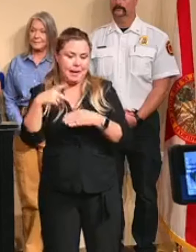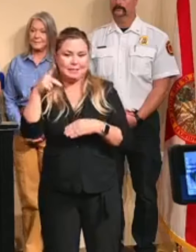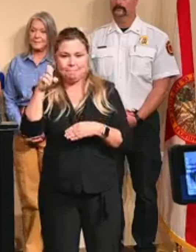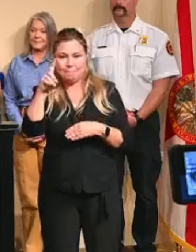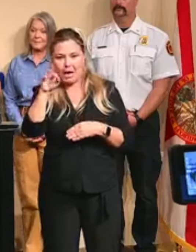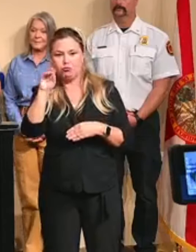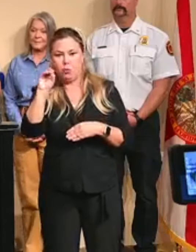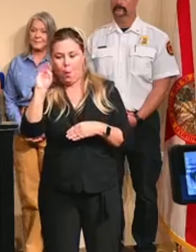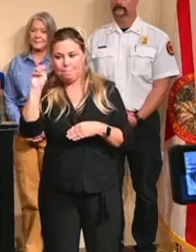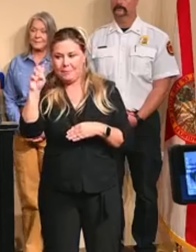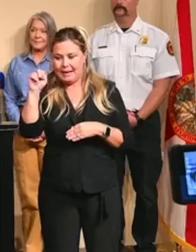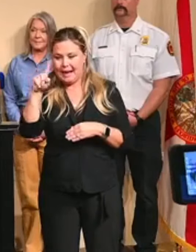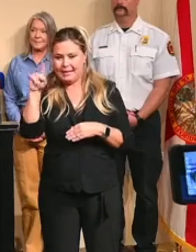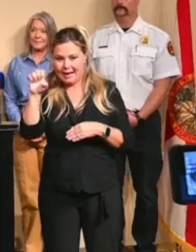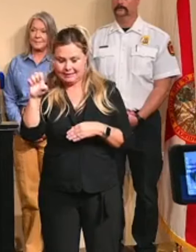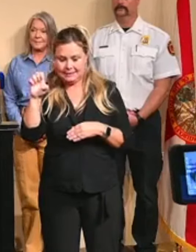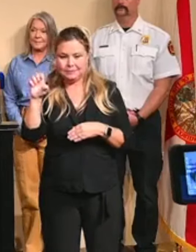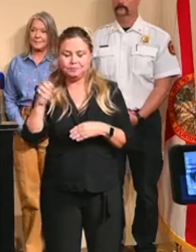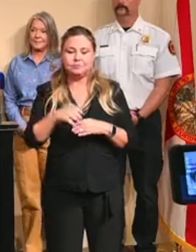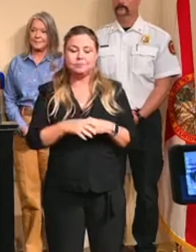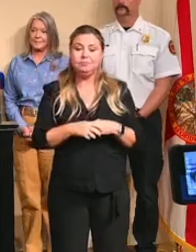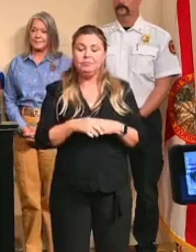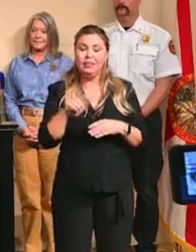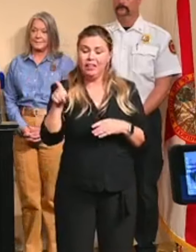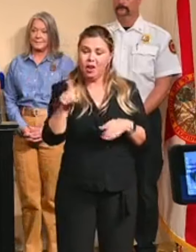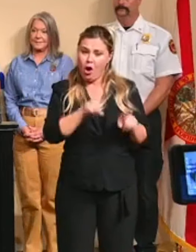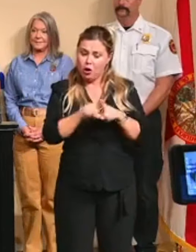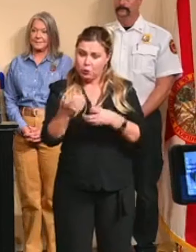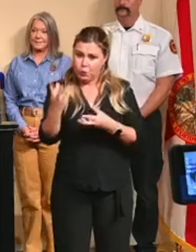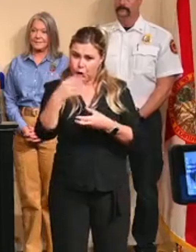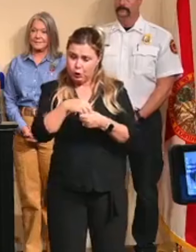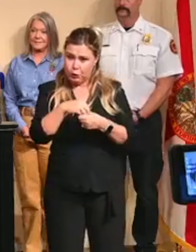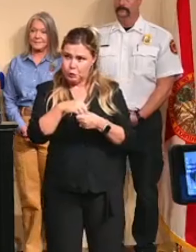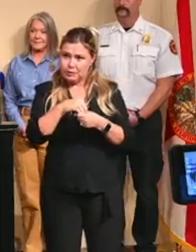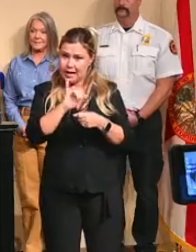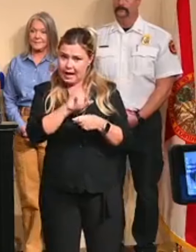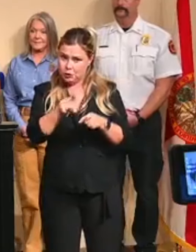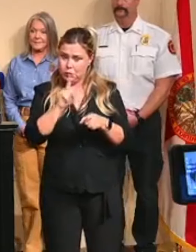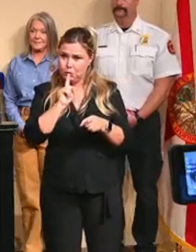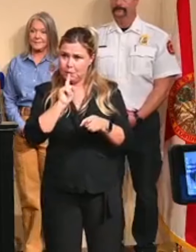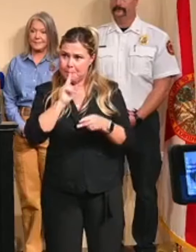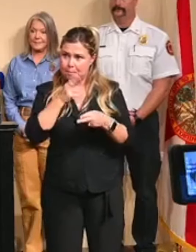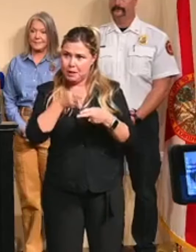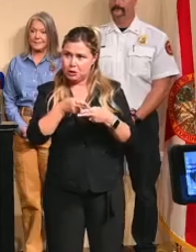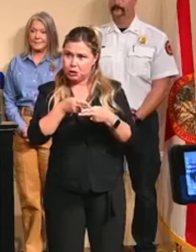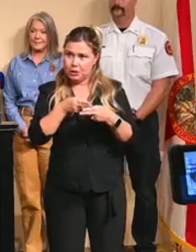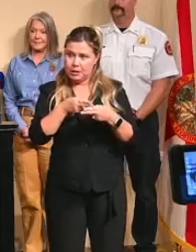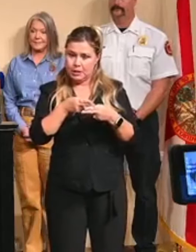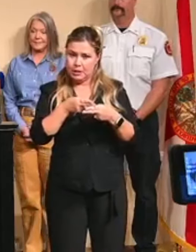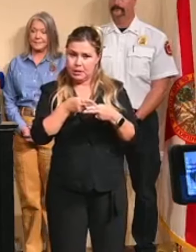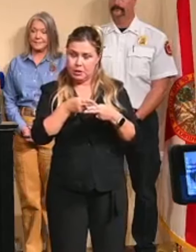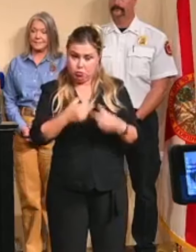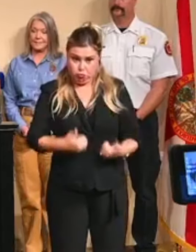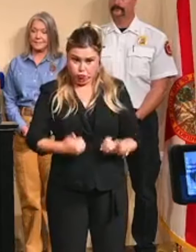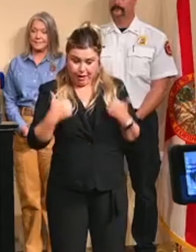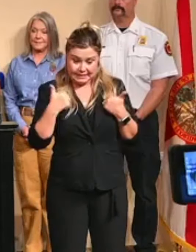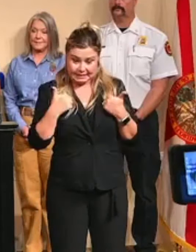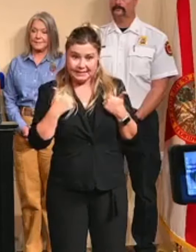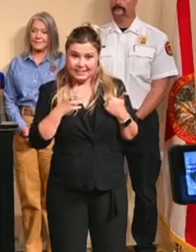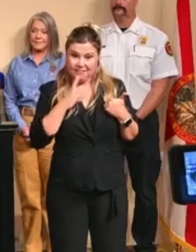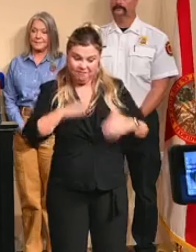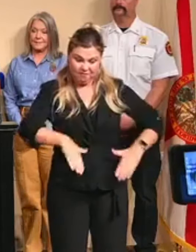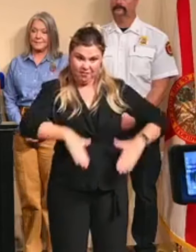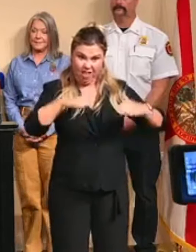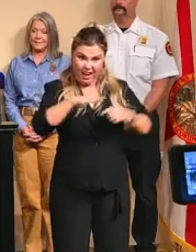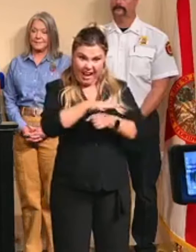State Road 206 West. That also includes, as you've mentioned, residents that are in flood-prone